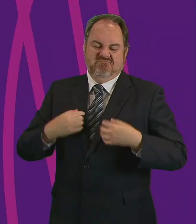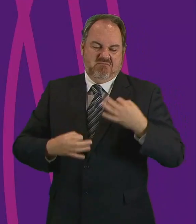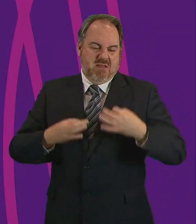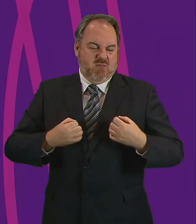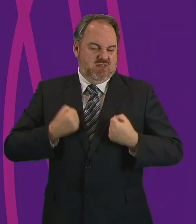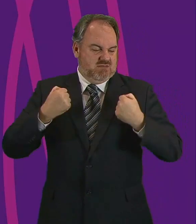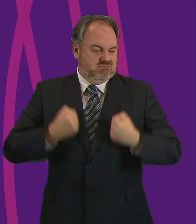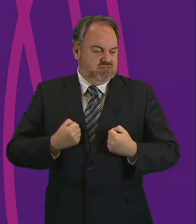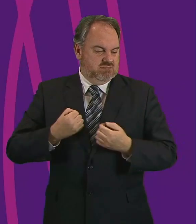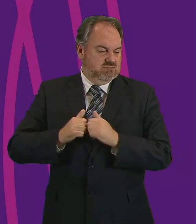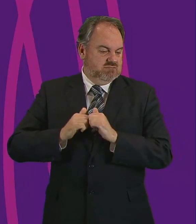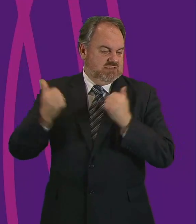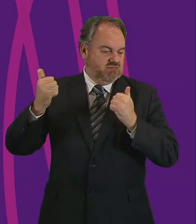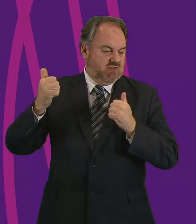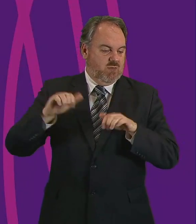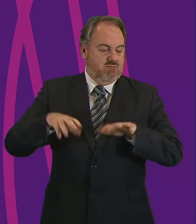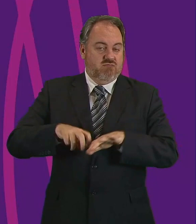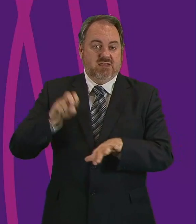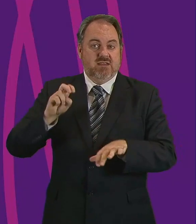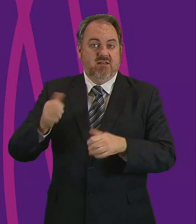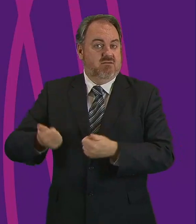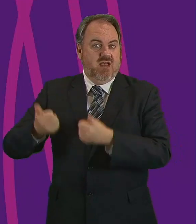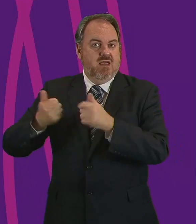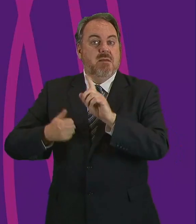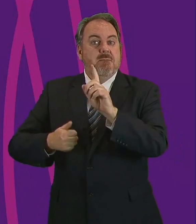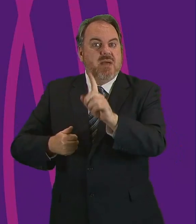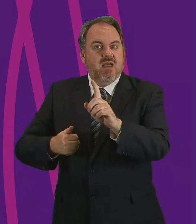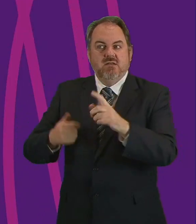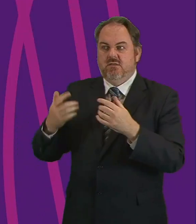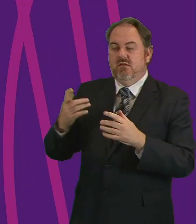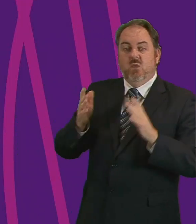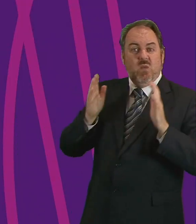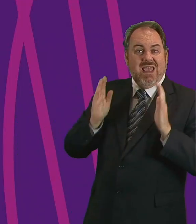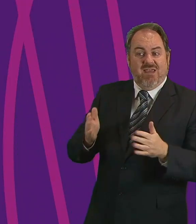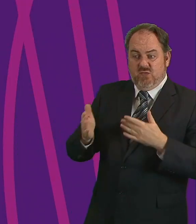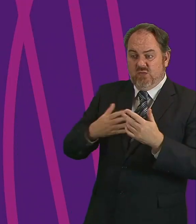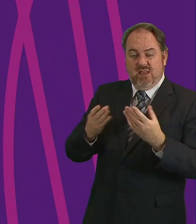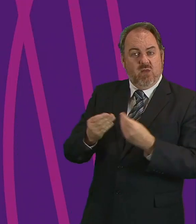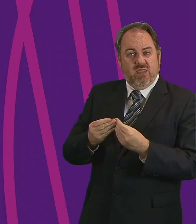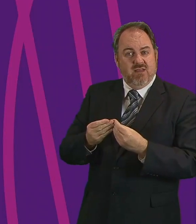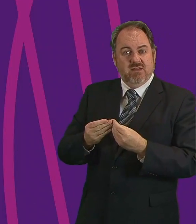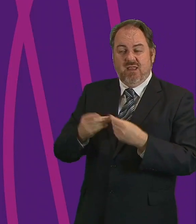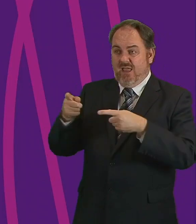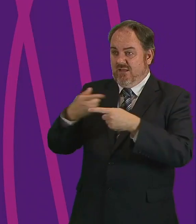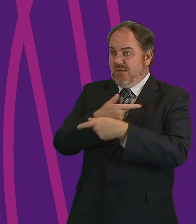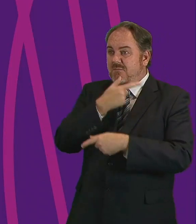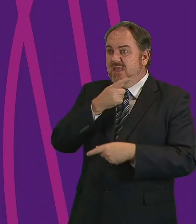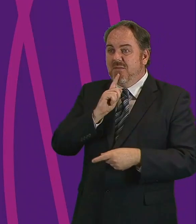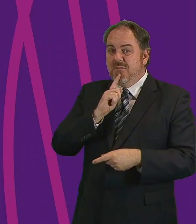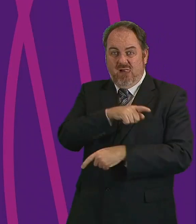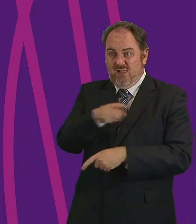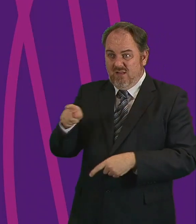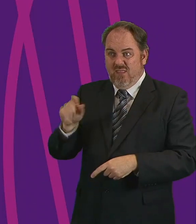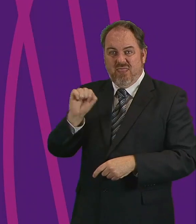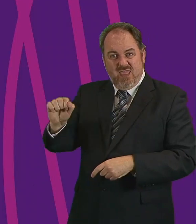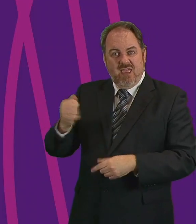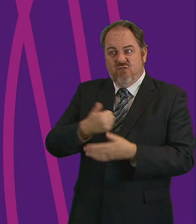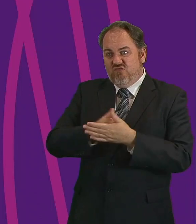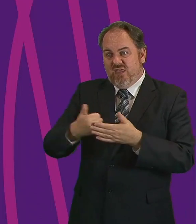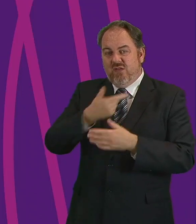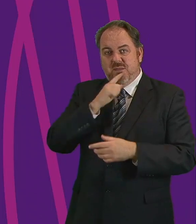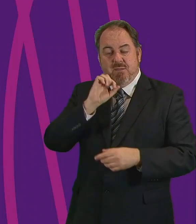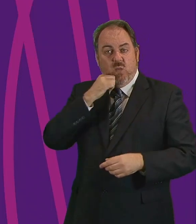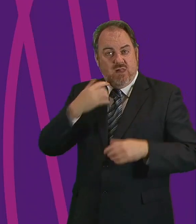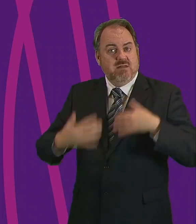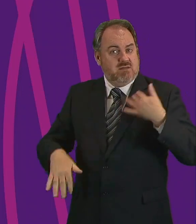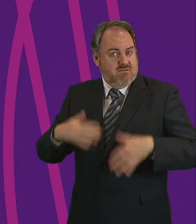the people will not thank us, because it's the real everyday lives that we are going to devastate if we don't do all